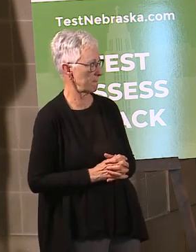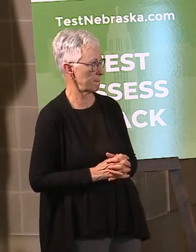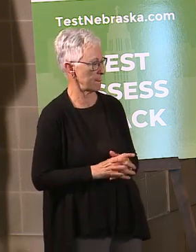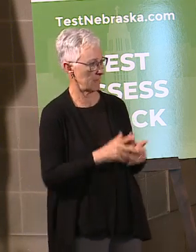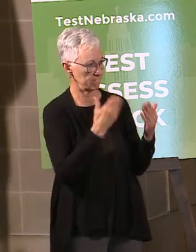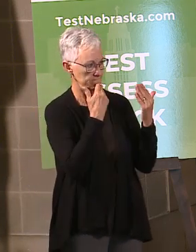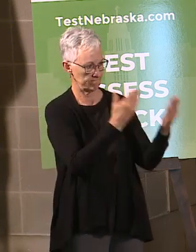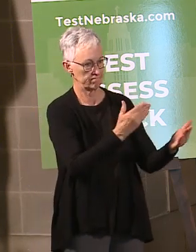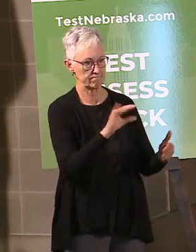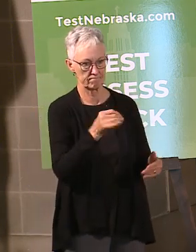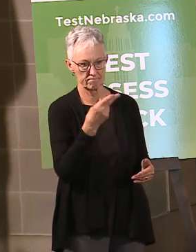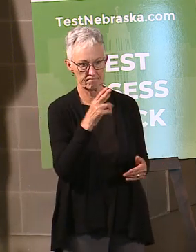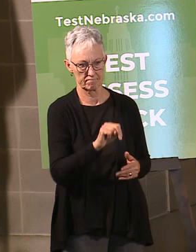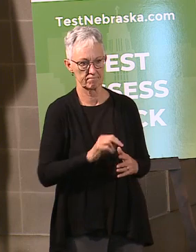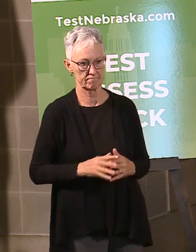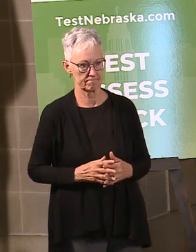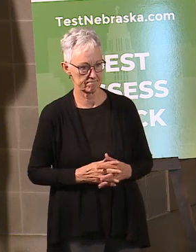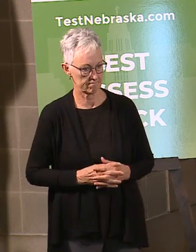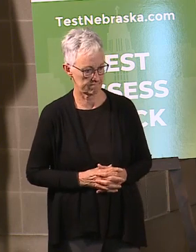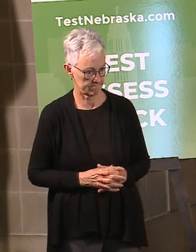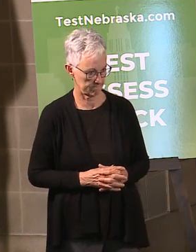Thank you, John.